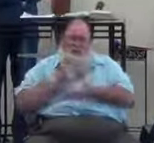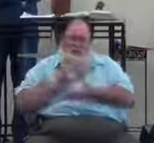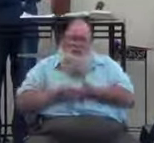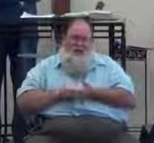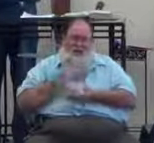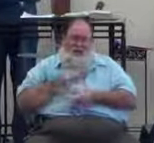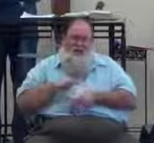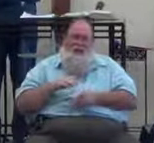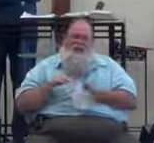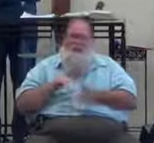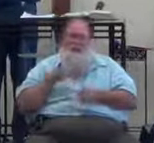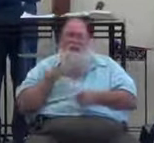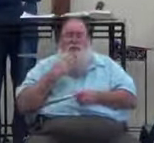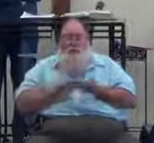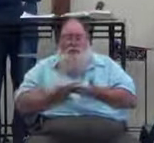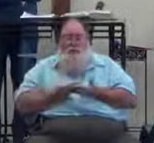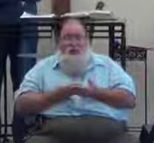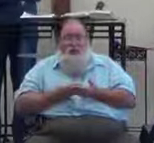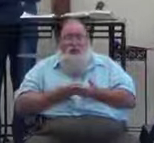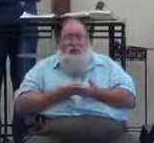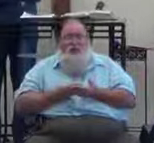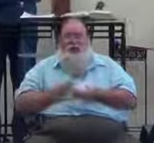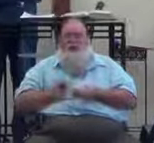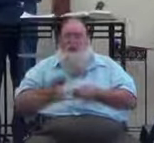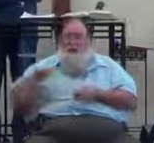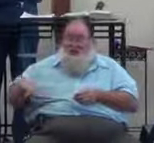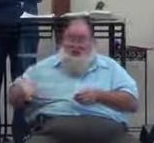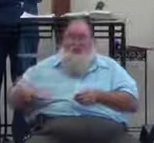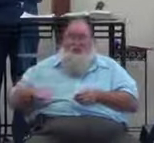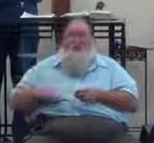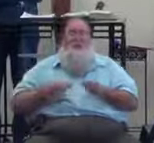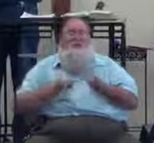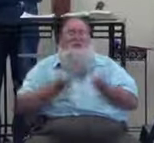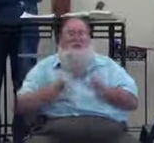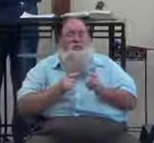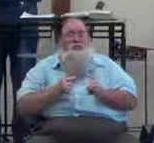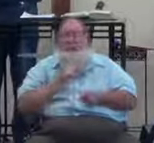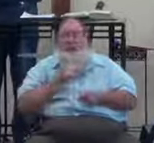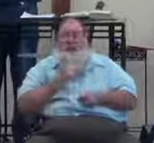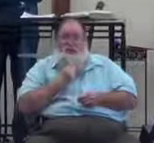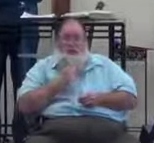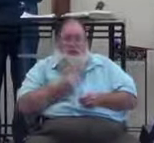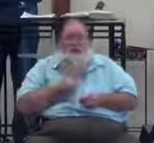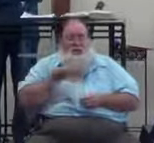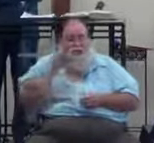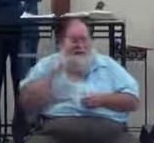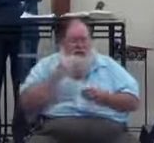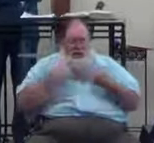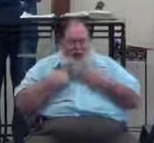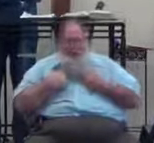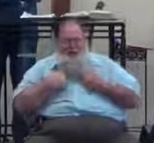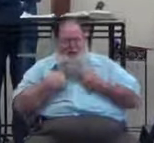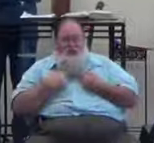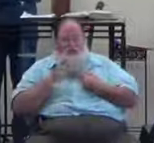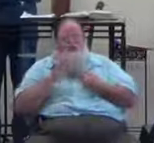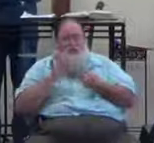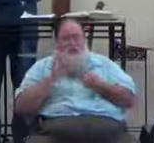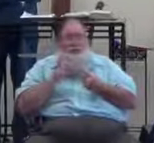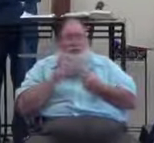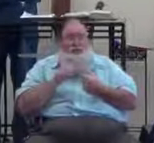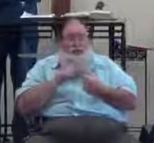is going to use Paul to minister to the Gentiles. God has a chosen group. They're called